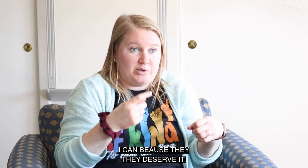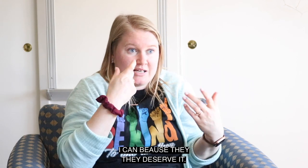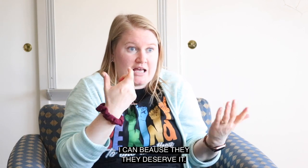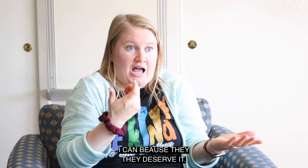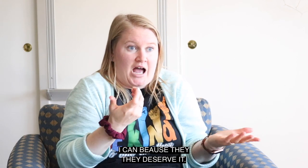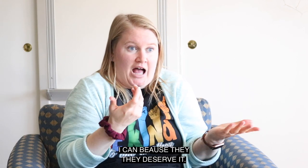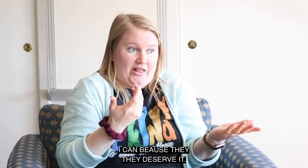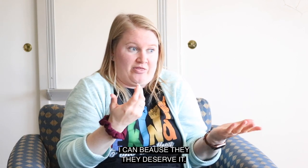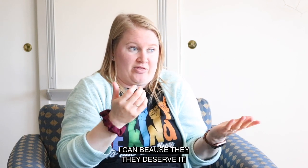because